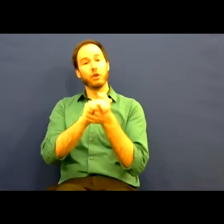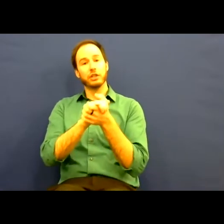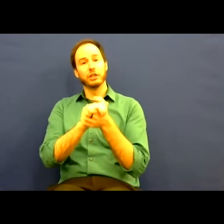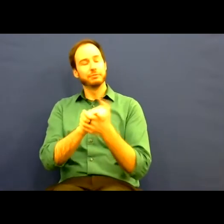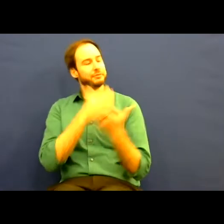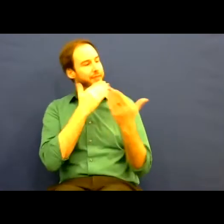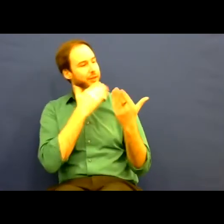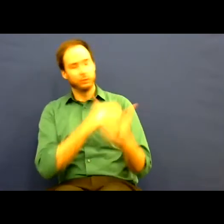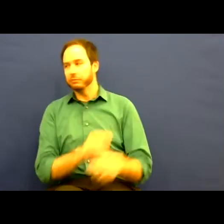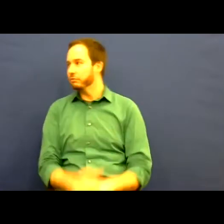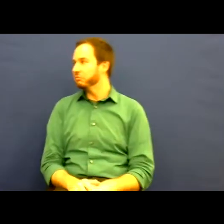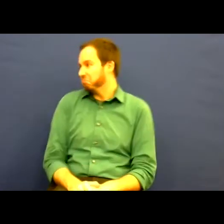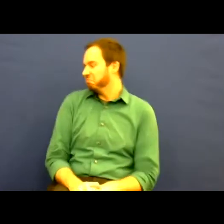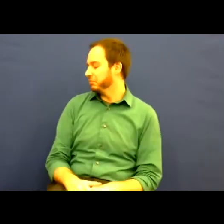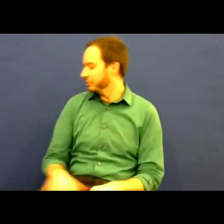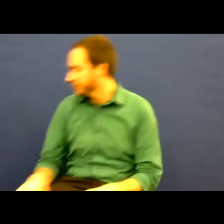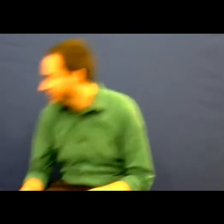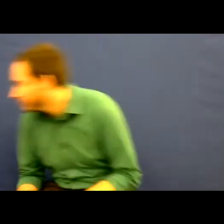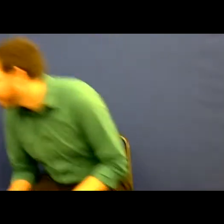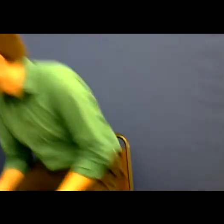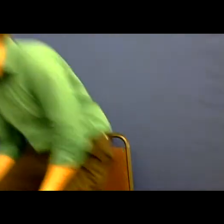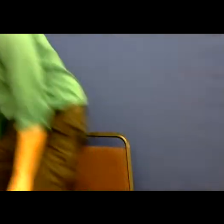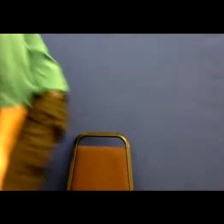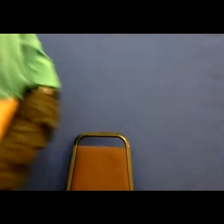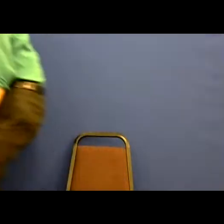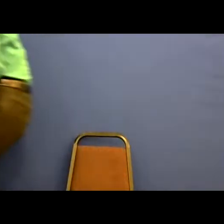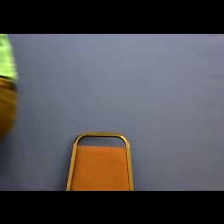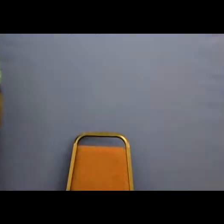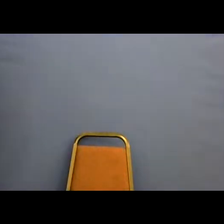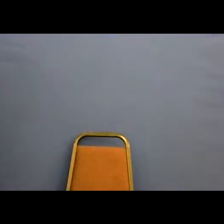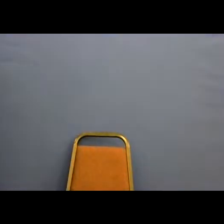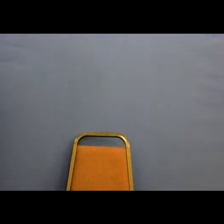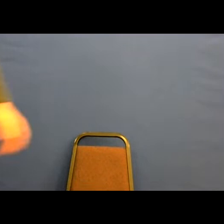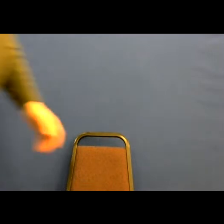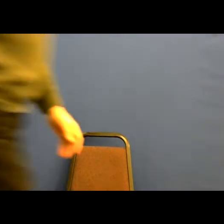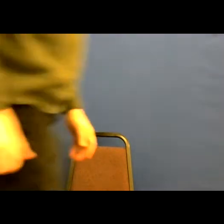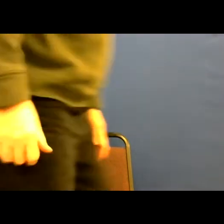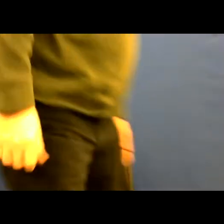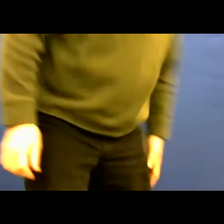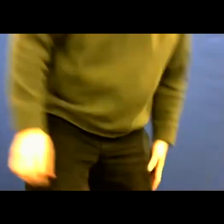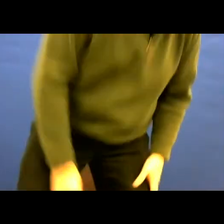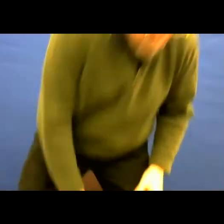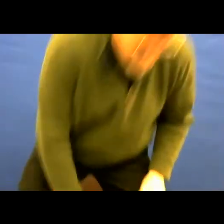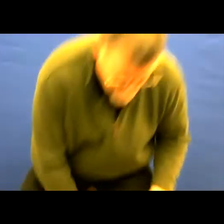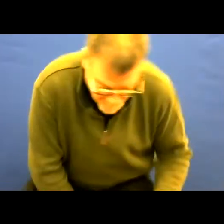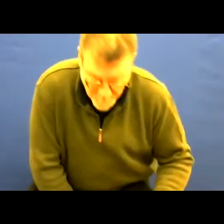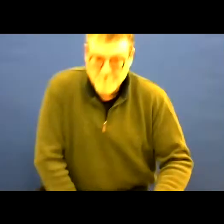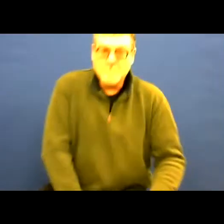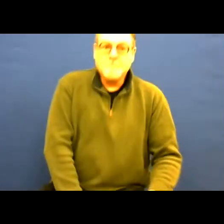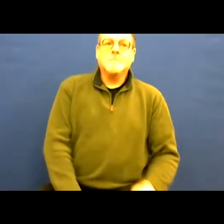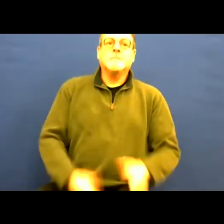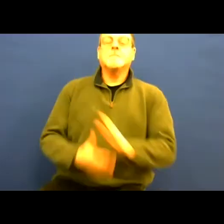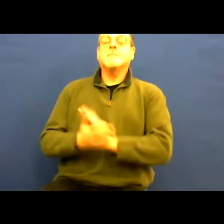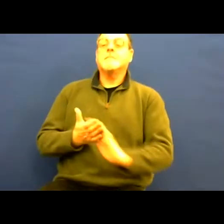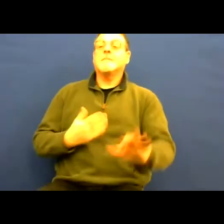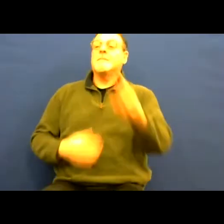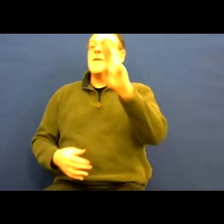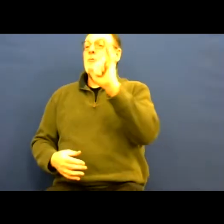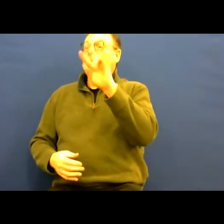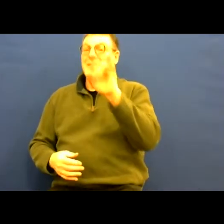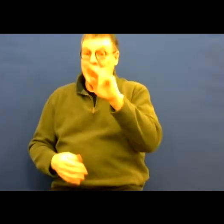Congratulations. Thank you very much. If Rivian, we have a Henrietta Chamber of Commerce, if you wish to be